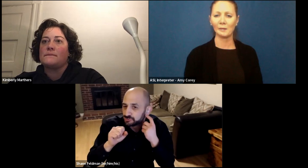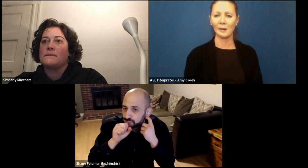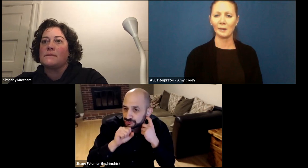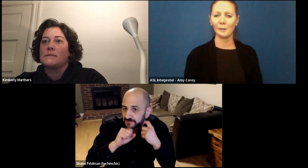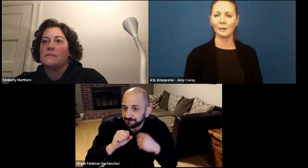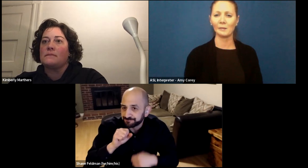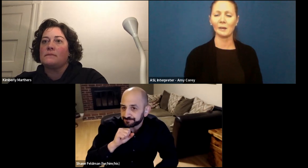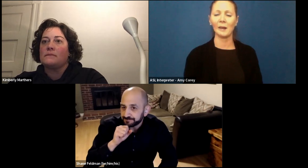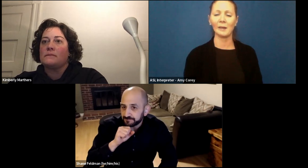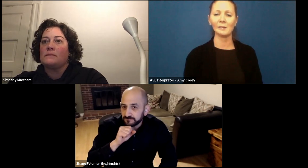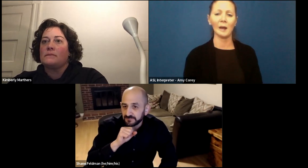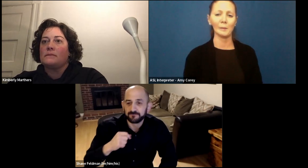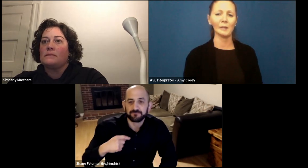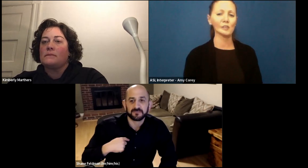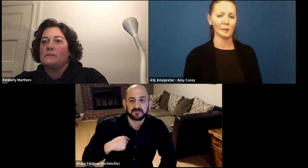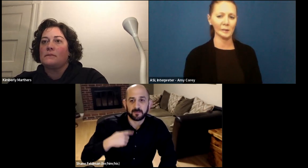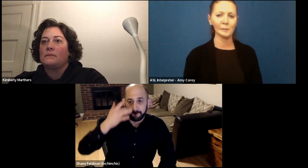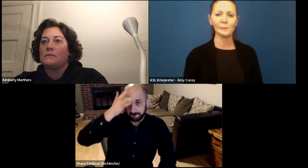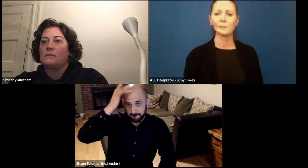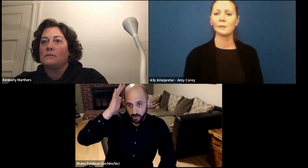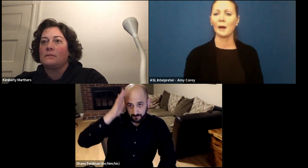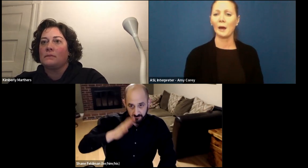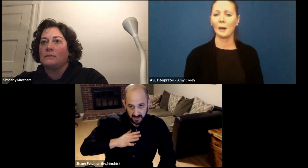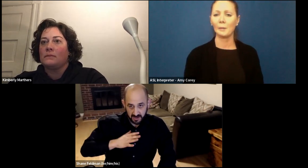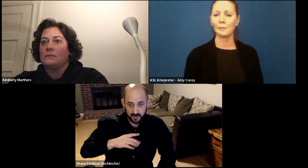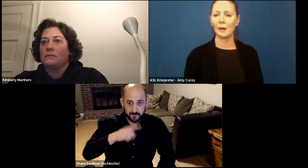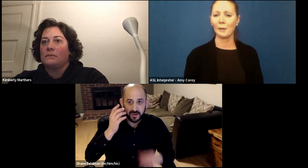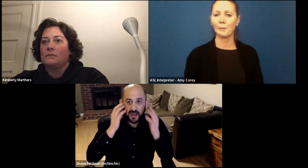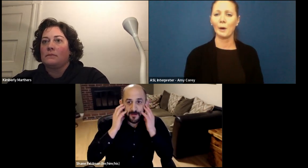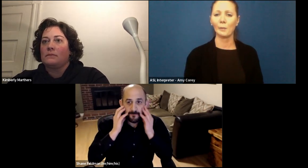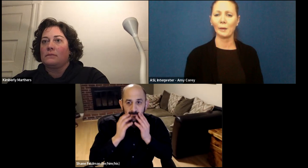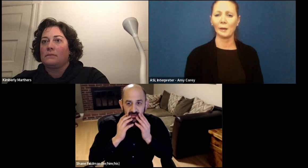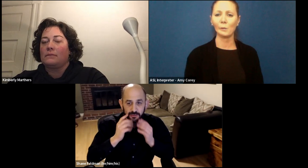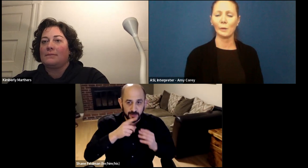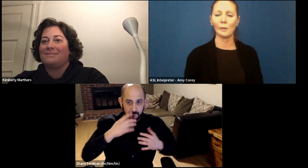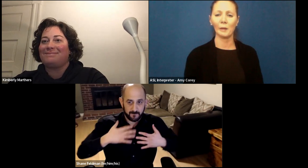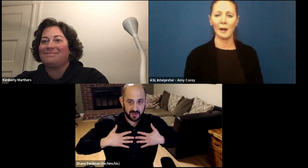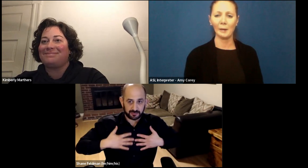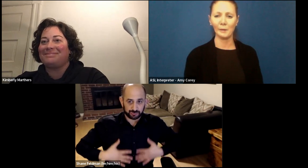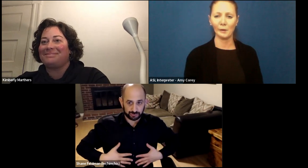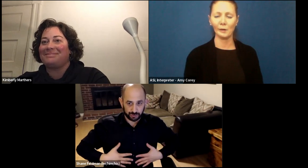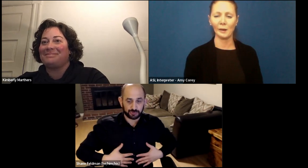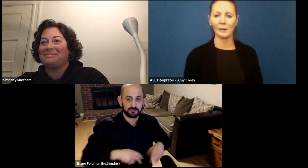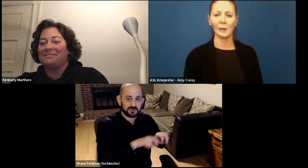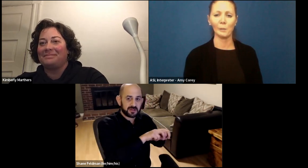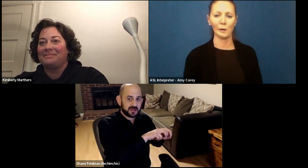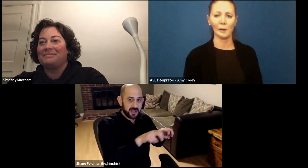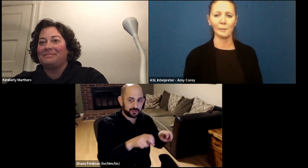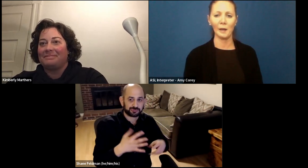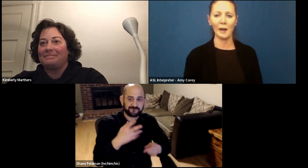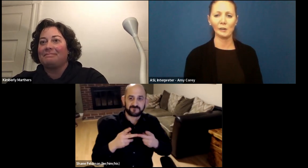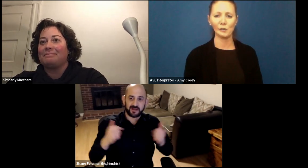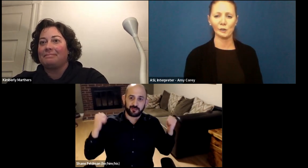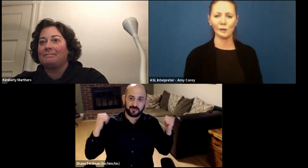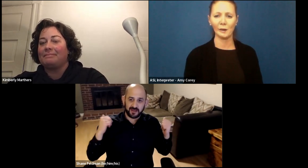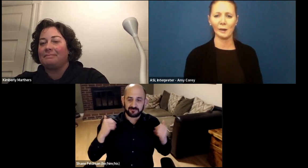My sign name is an S on my chin. I am a bald man with a black beard, and I'm wearing a